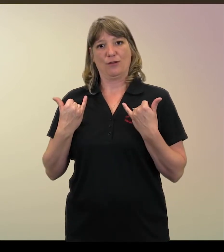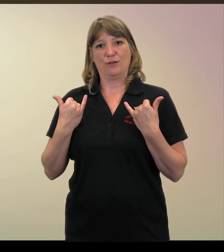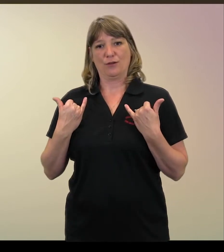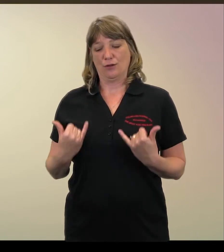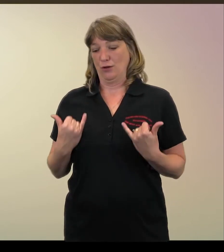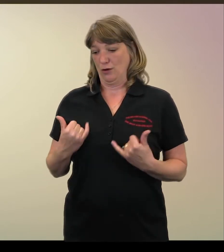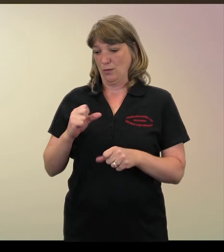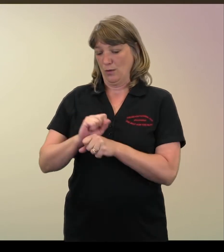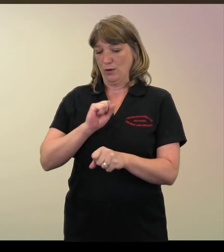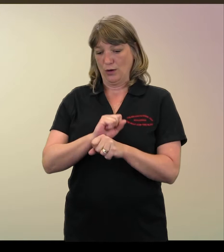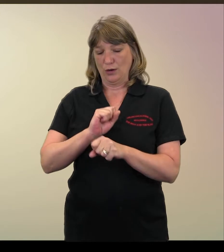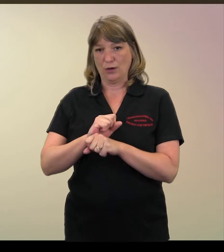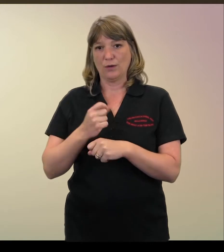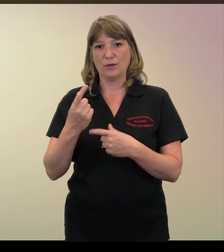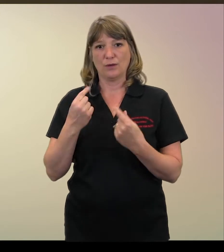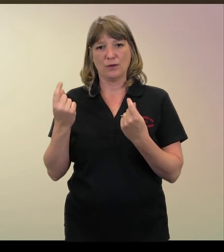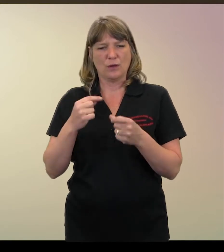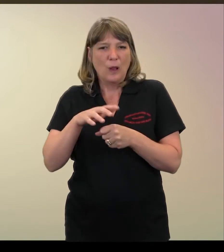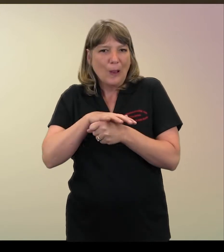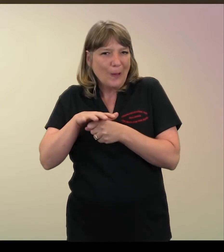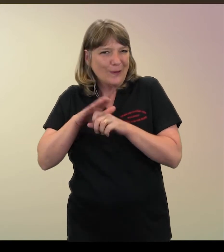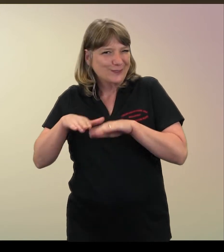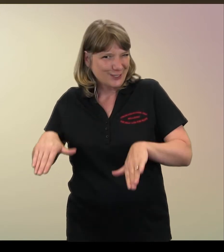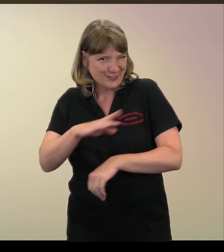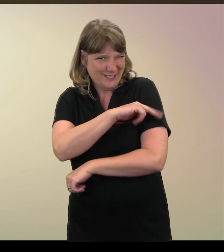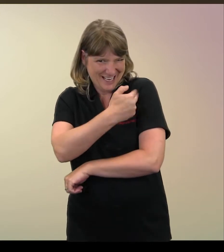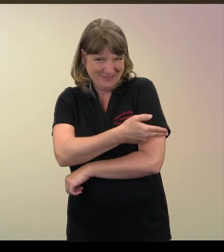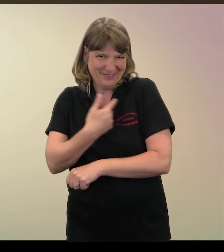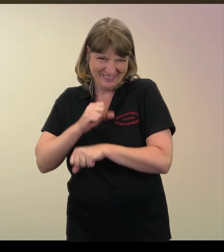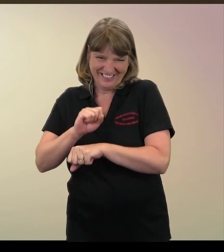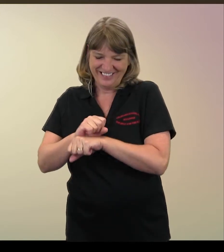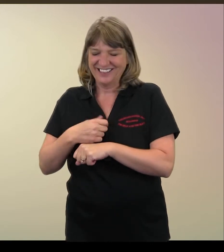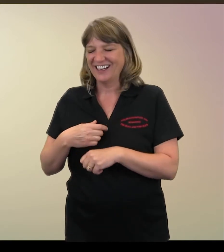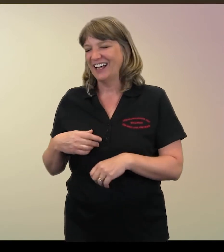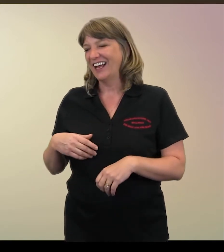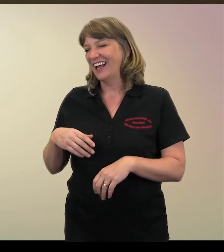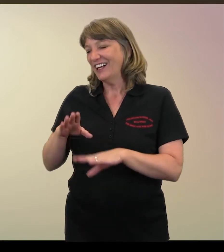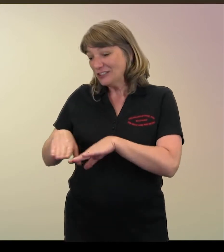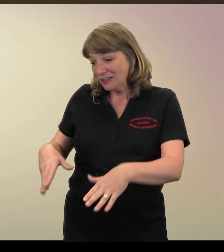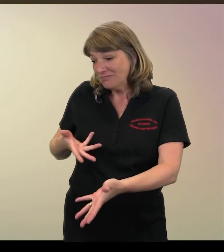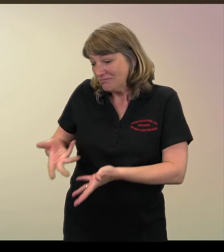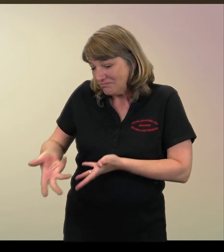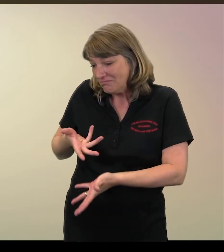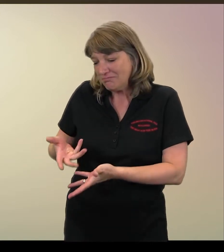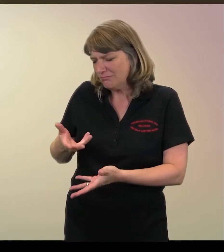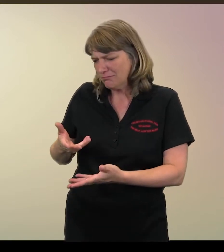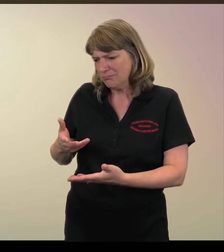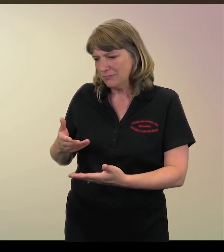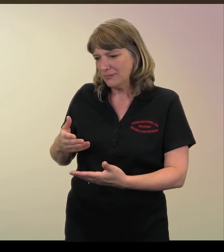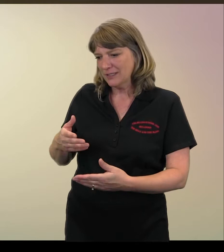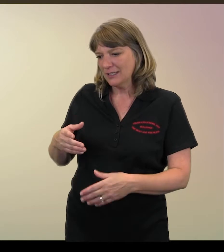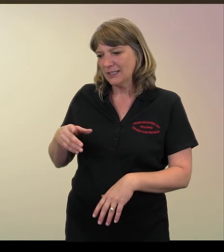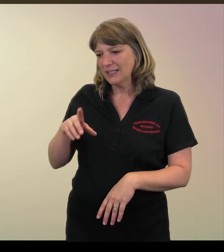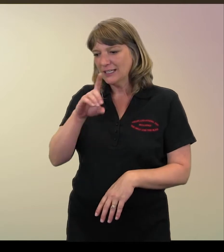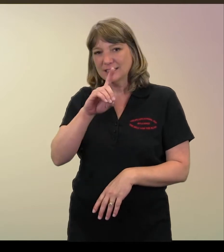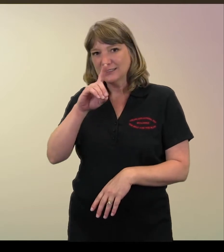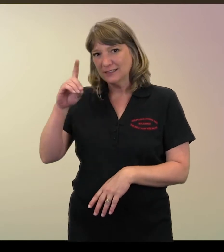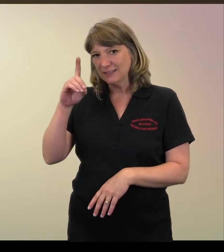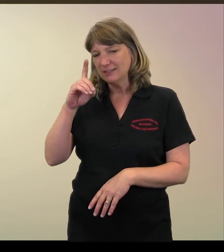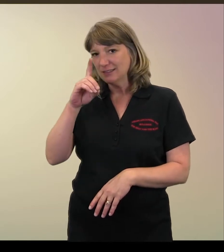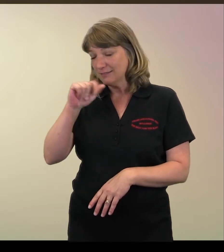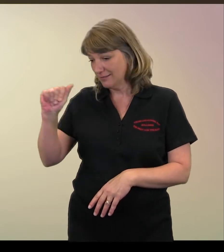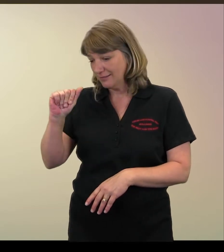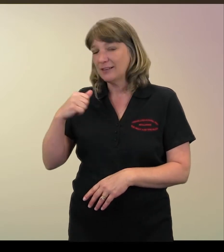my current work capacity, I work at a local children's hospital where I work with children who have a wide variety of